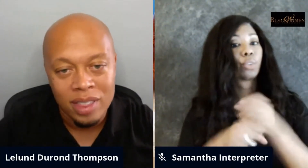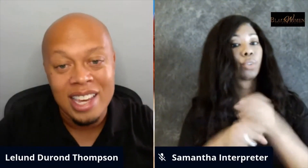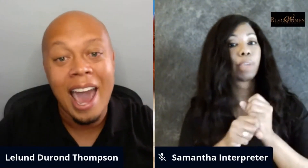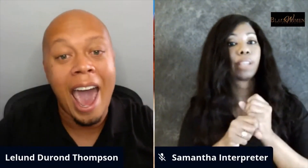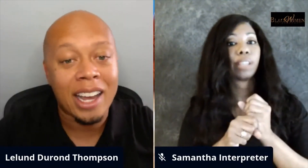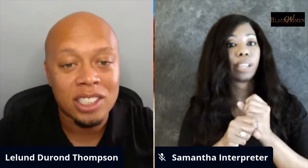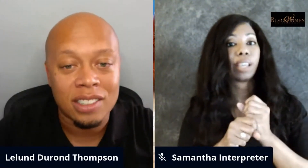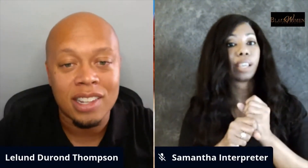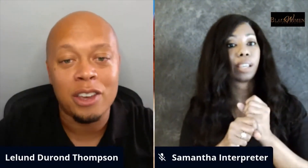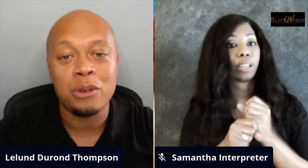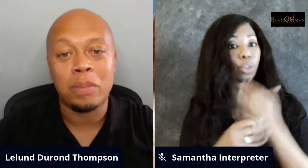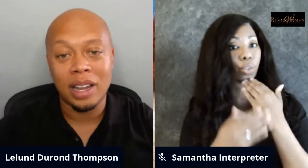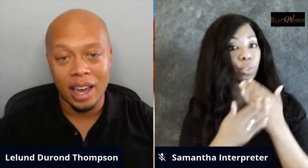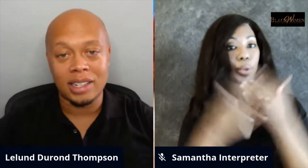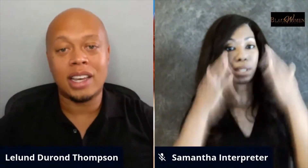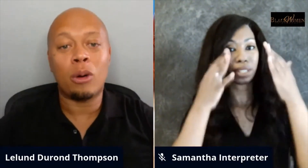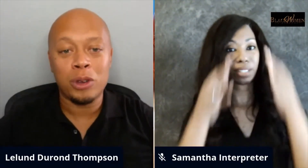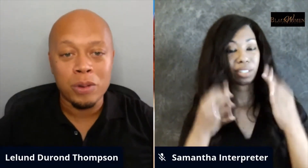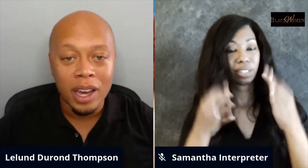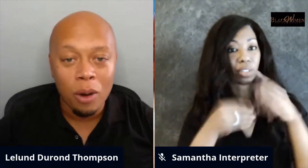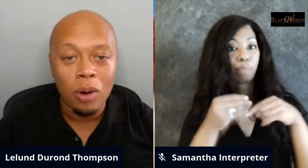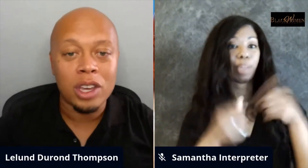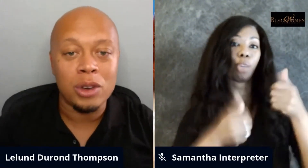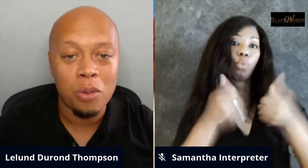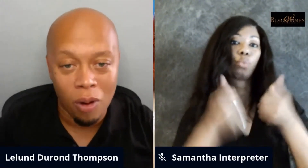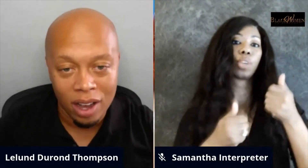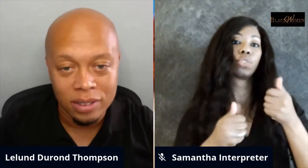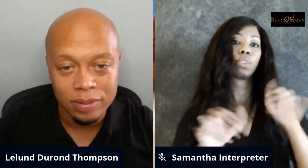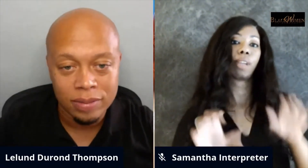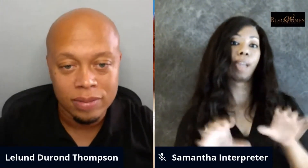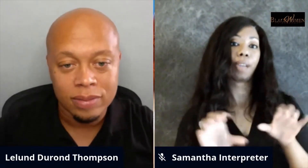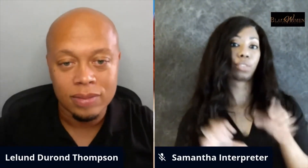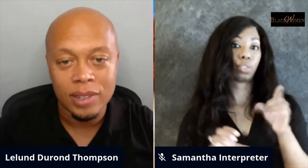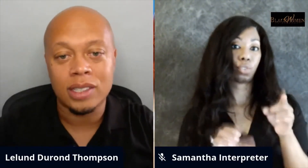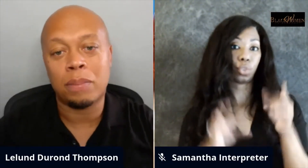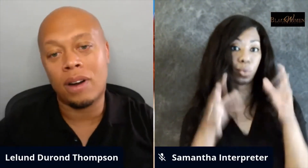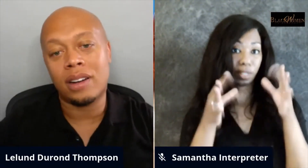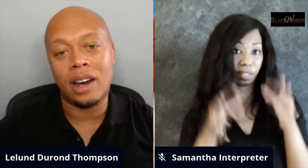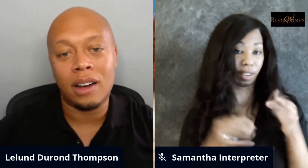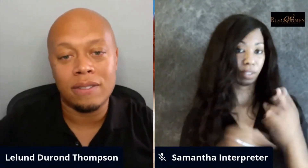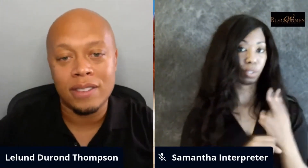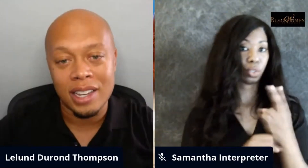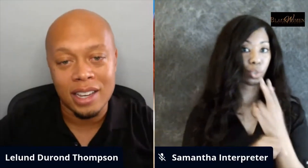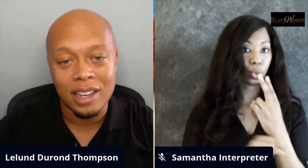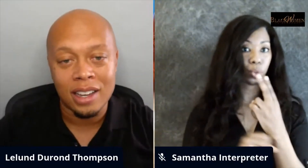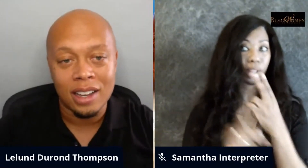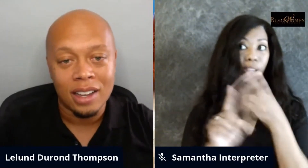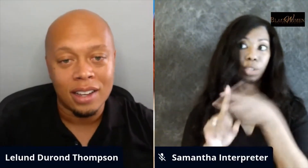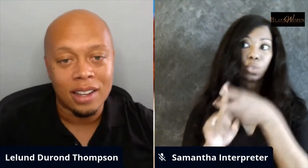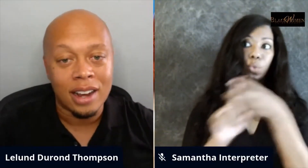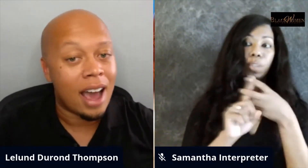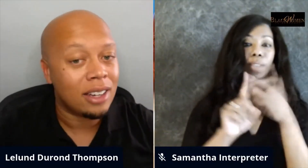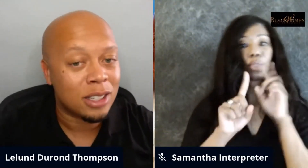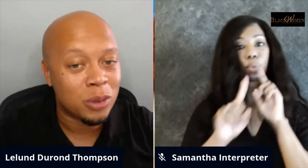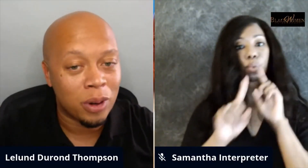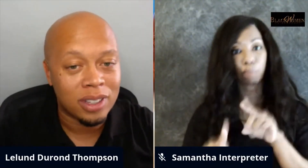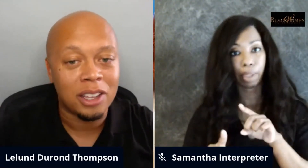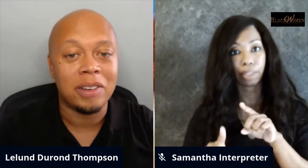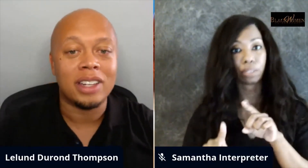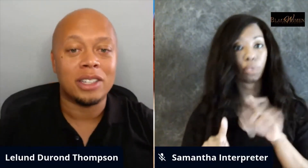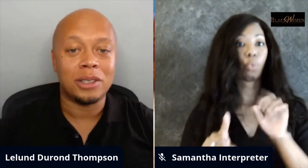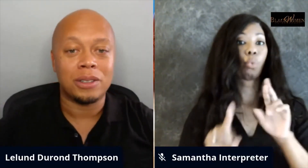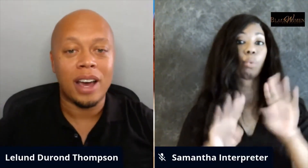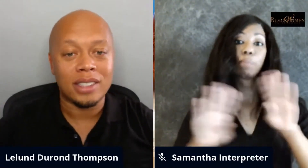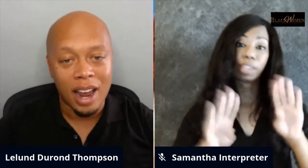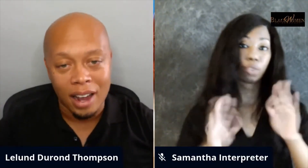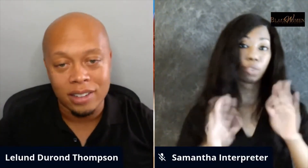about the actions that you play to help you get what you want is a part of the analysis work that you